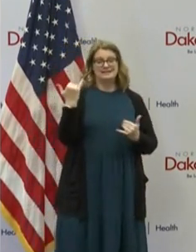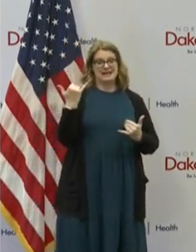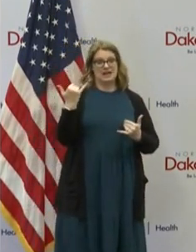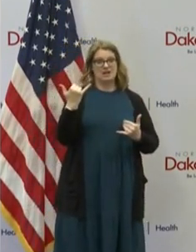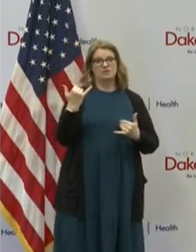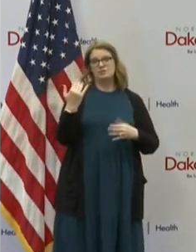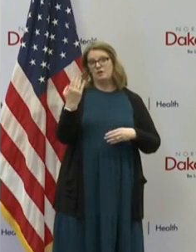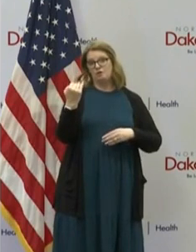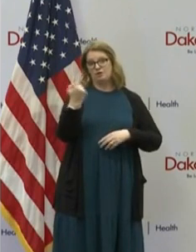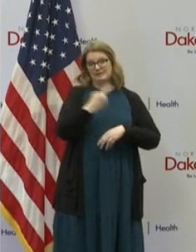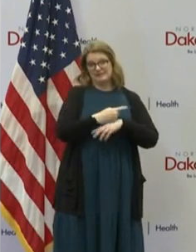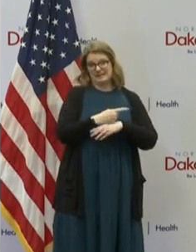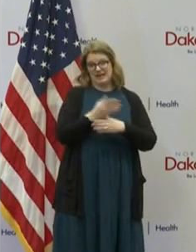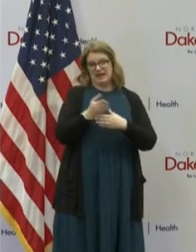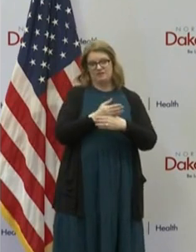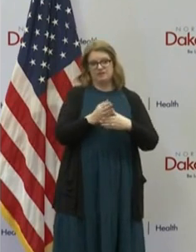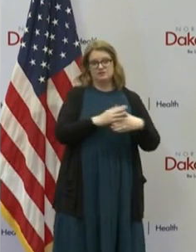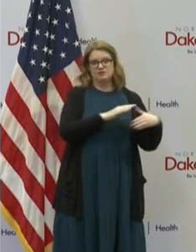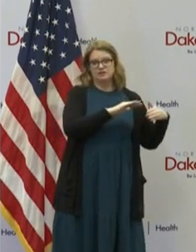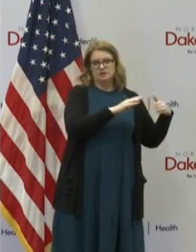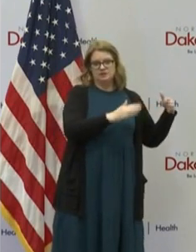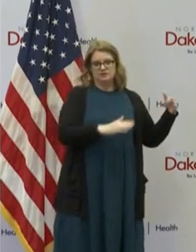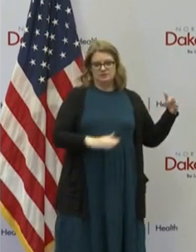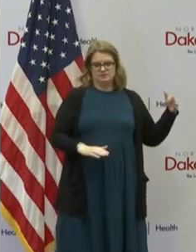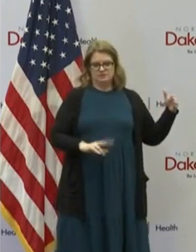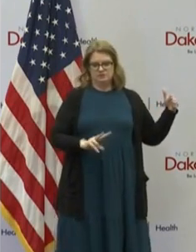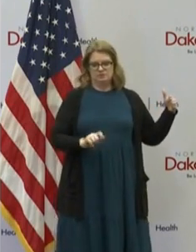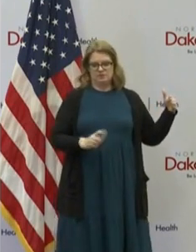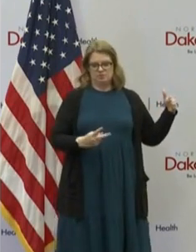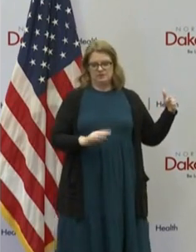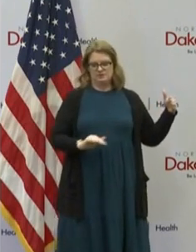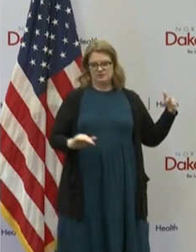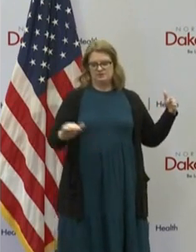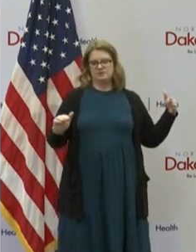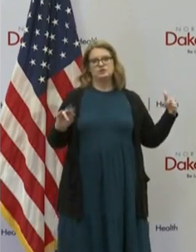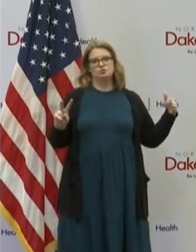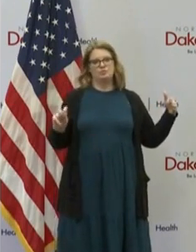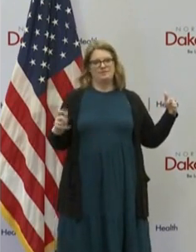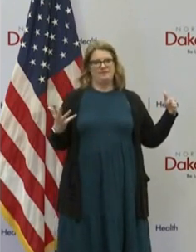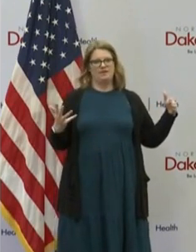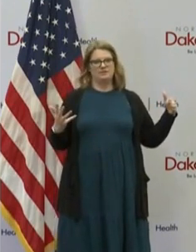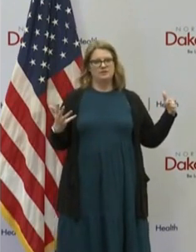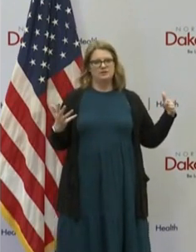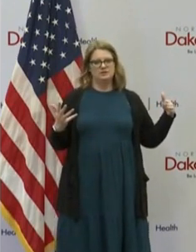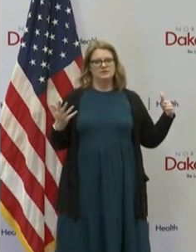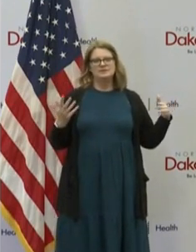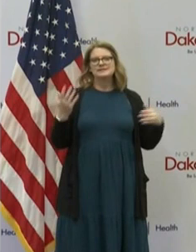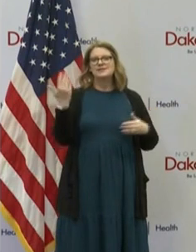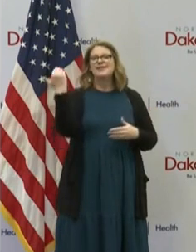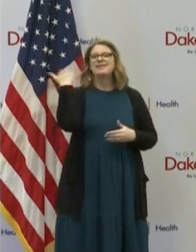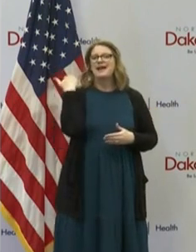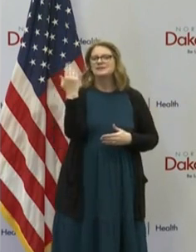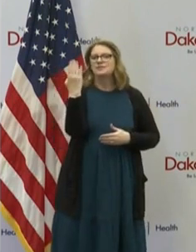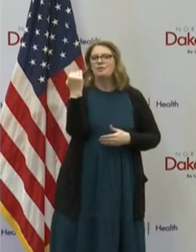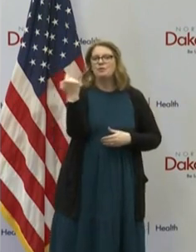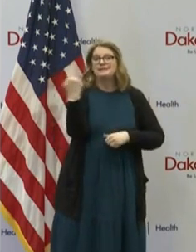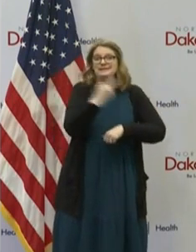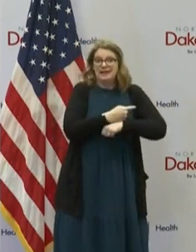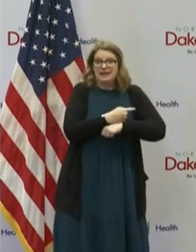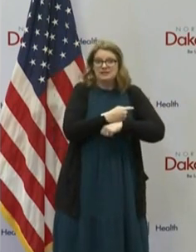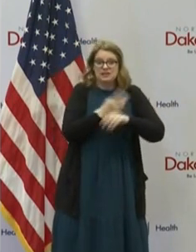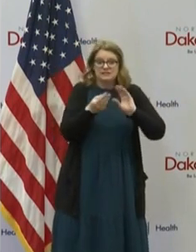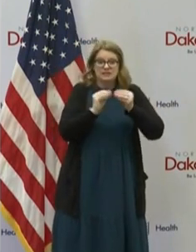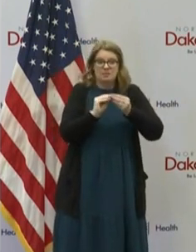is up slightly. Our low point was 2.1. It's up to 2.5, and this is a cumulative 14-day